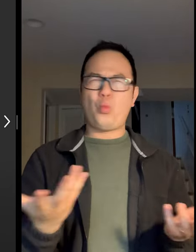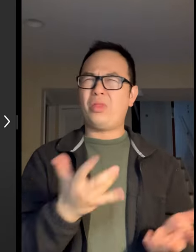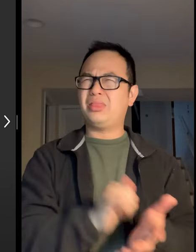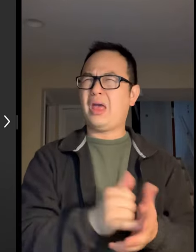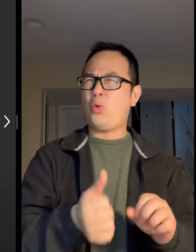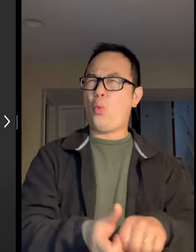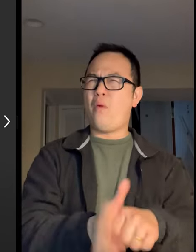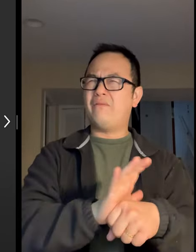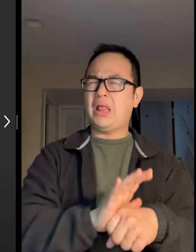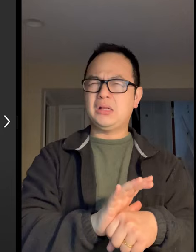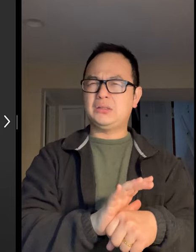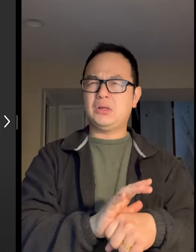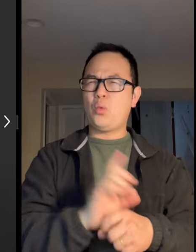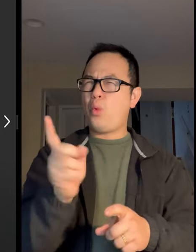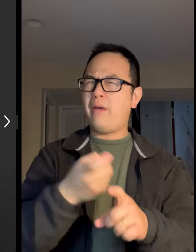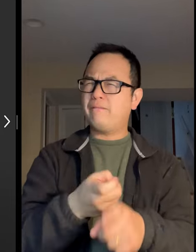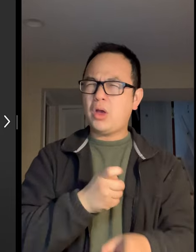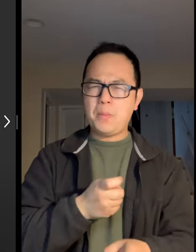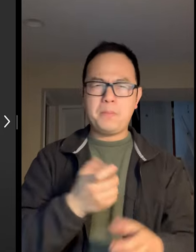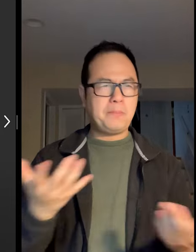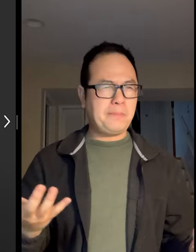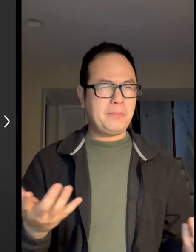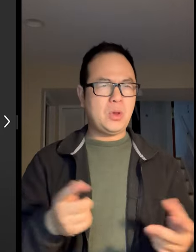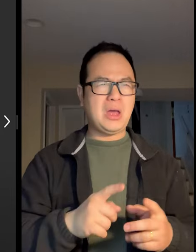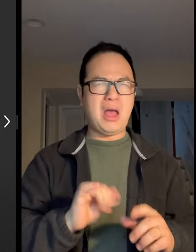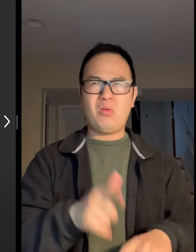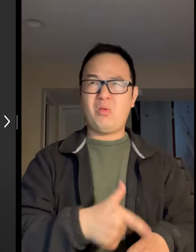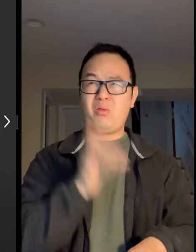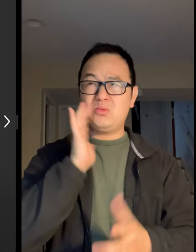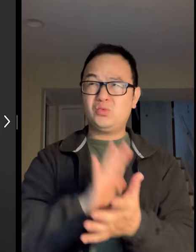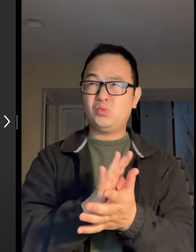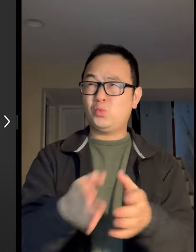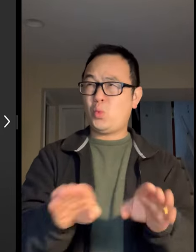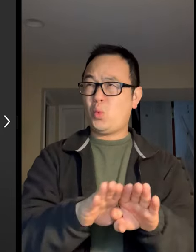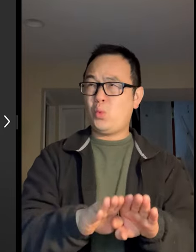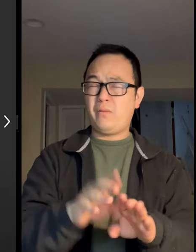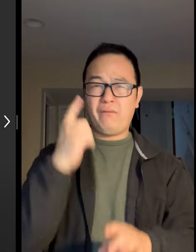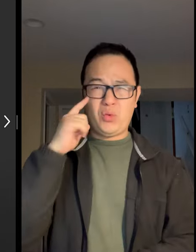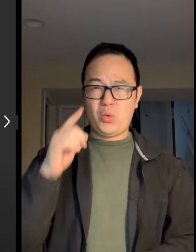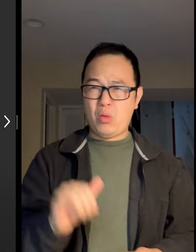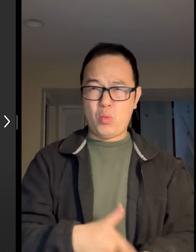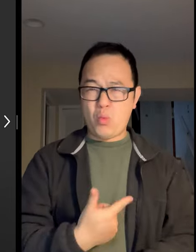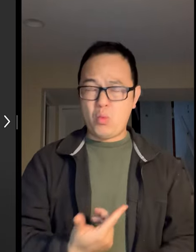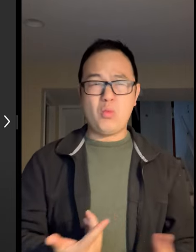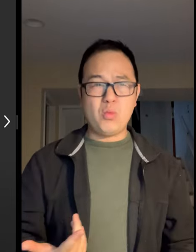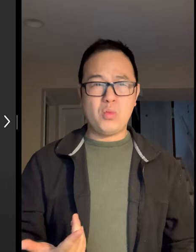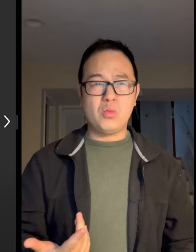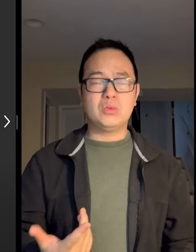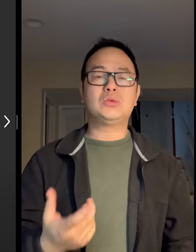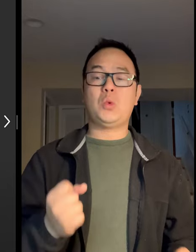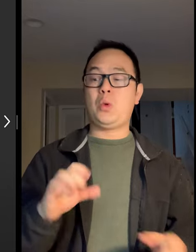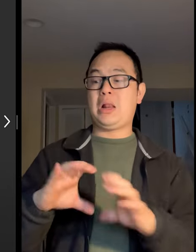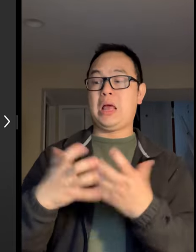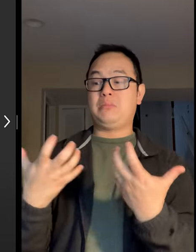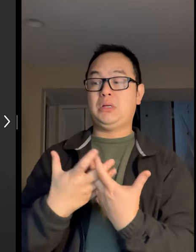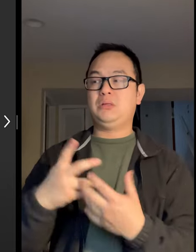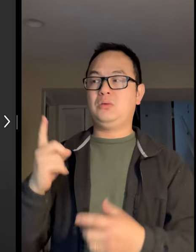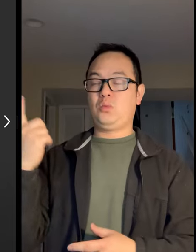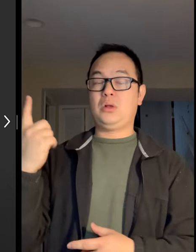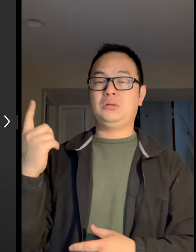from? How long is school going to be closed for? A classmate turned and said, this is your fault.